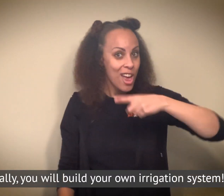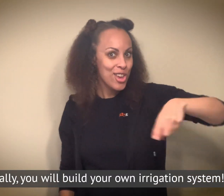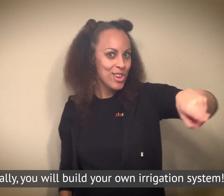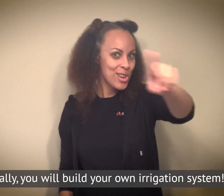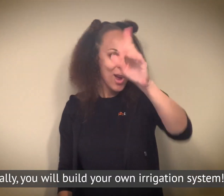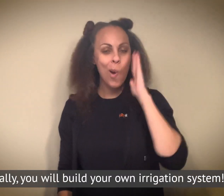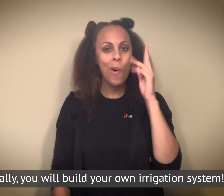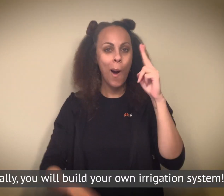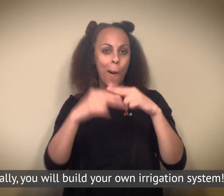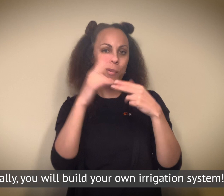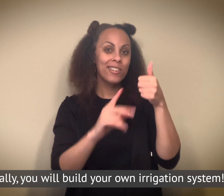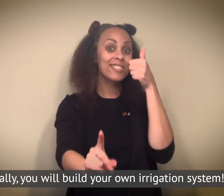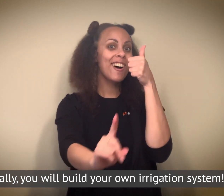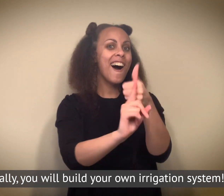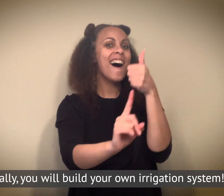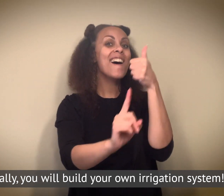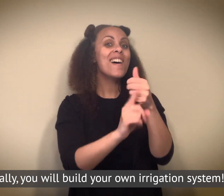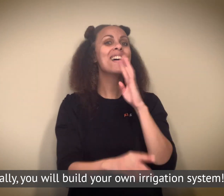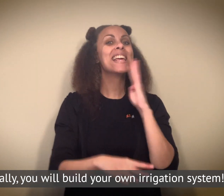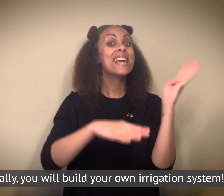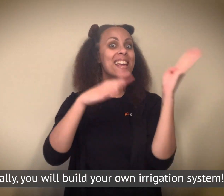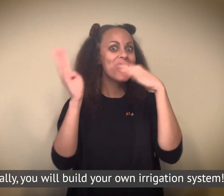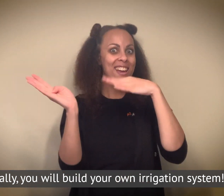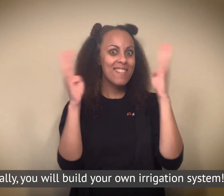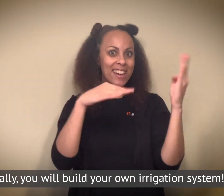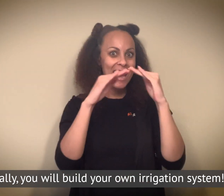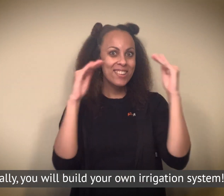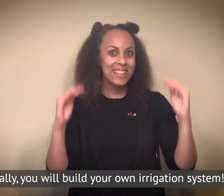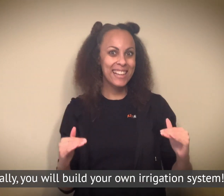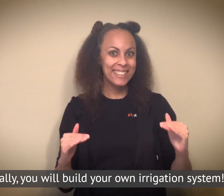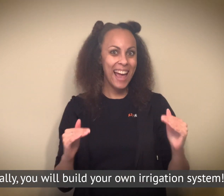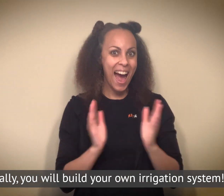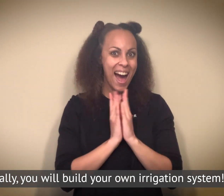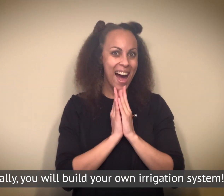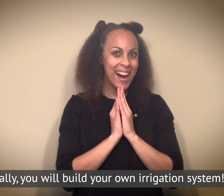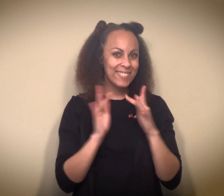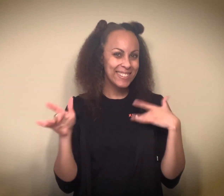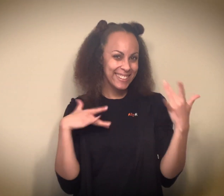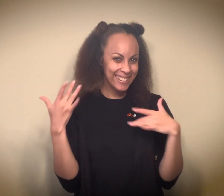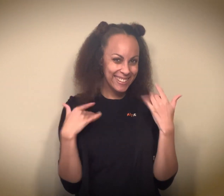Finally, you will build your own irrigation system.